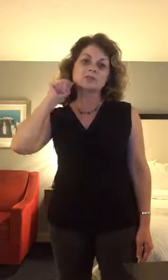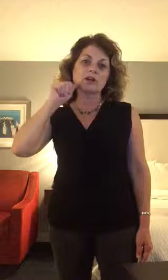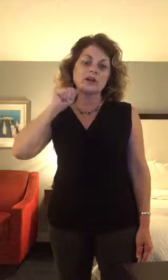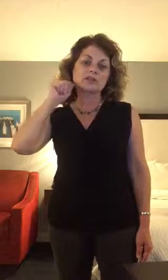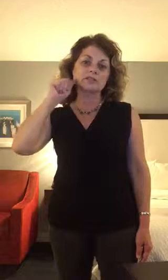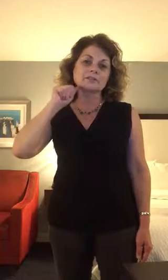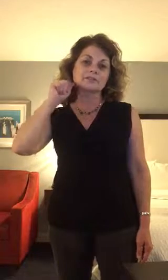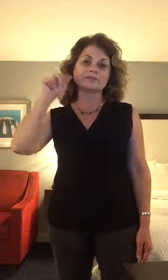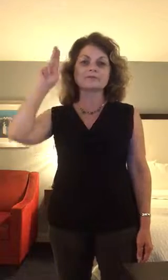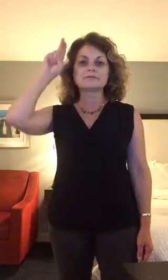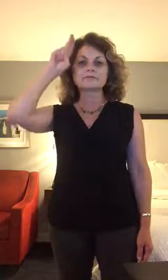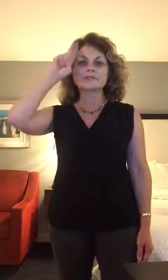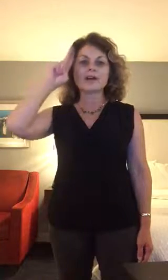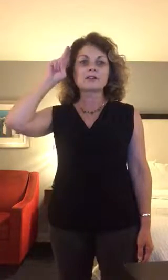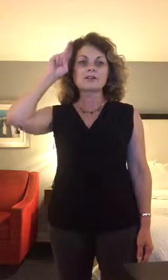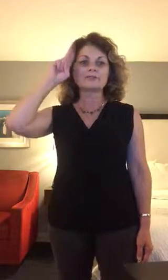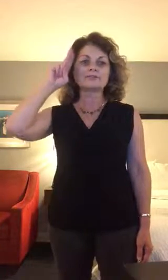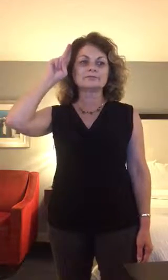or aunt, uncle.